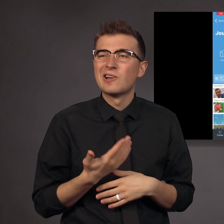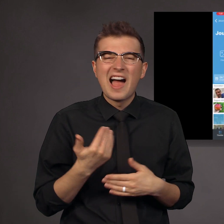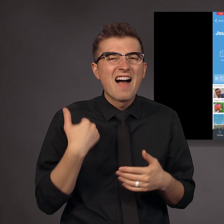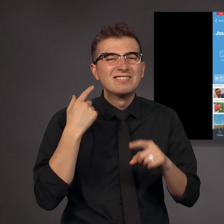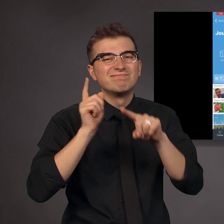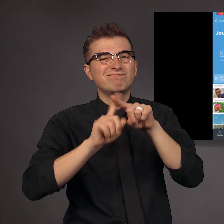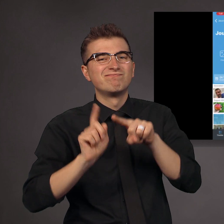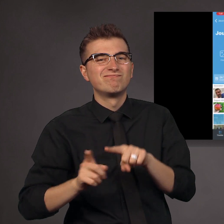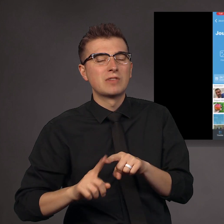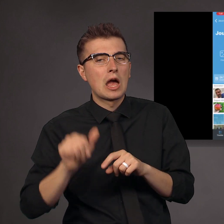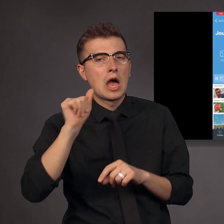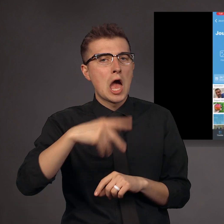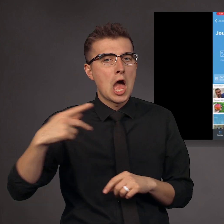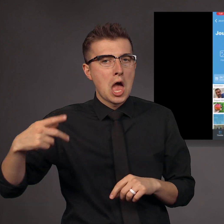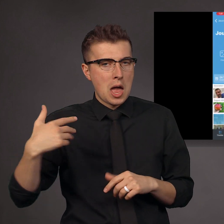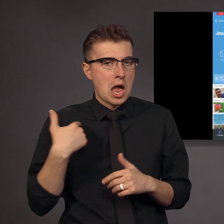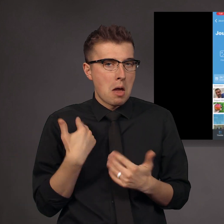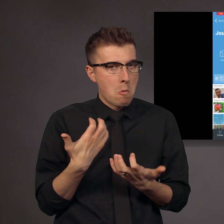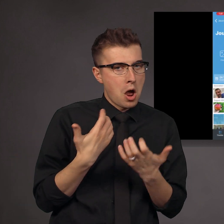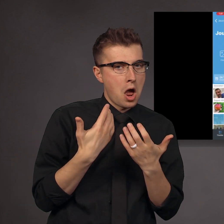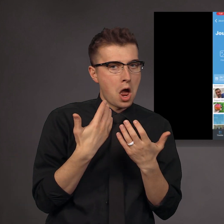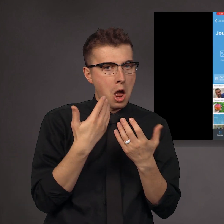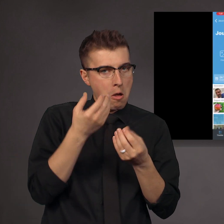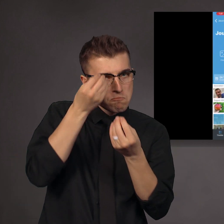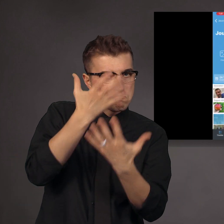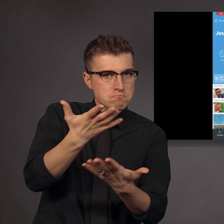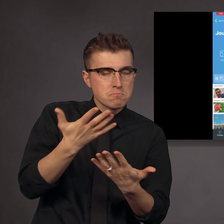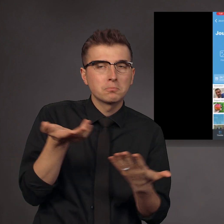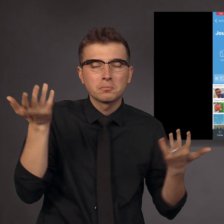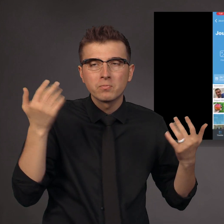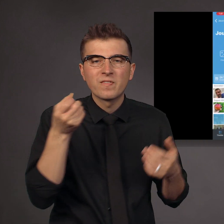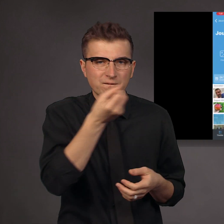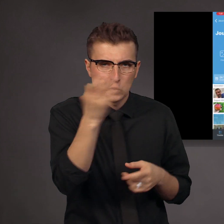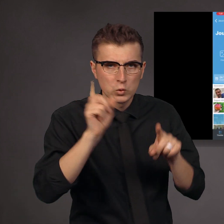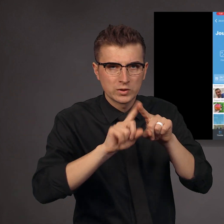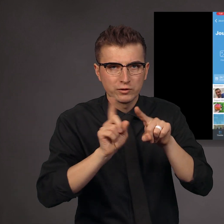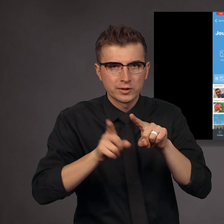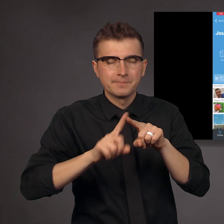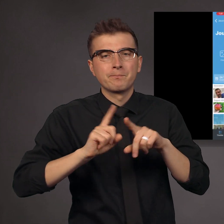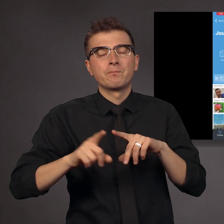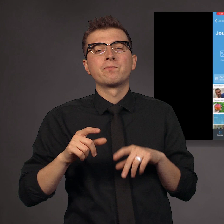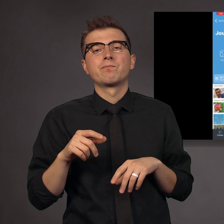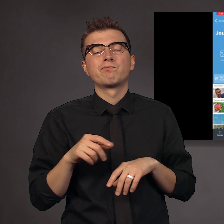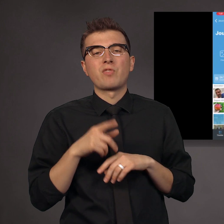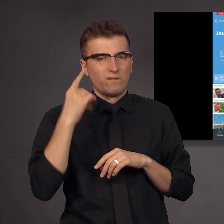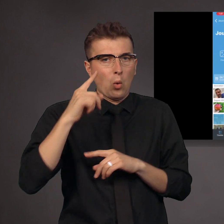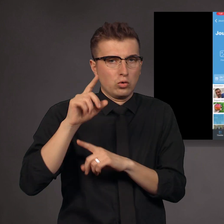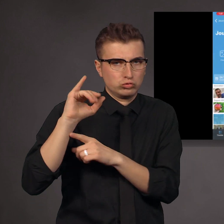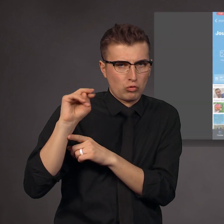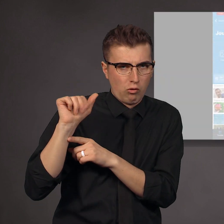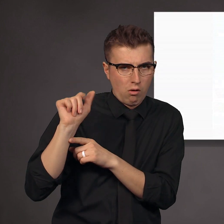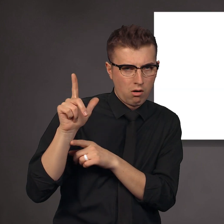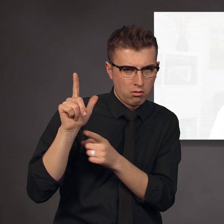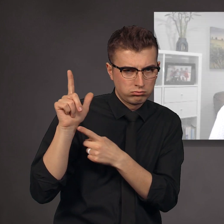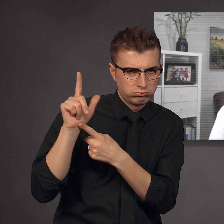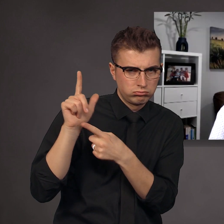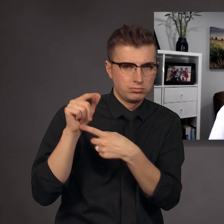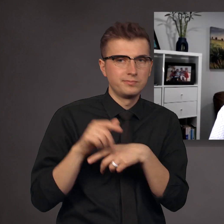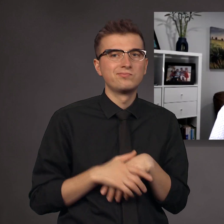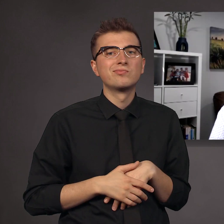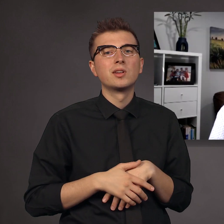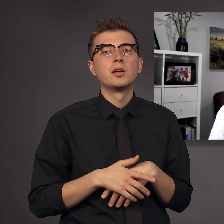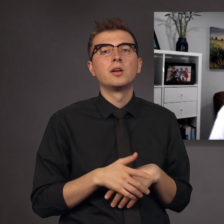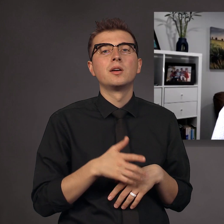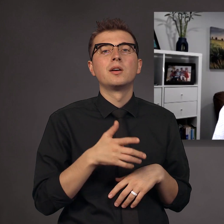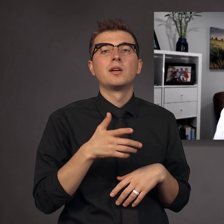different options for journaling. So let's talk about a couple of different options for journaling digitally. When